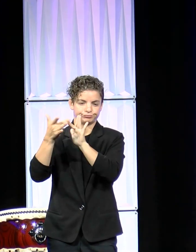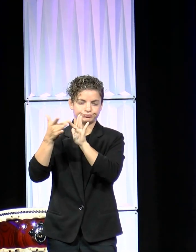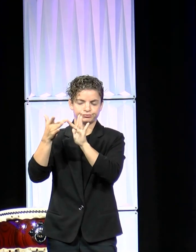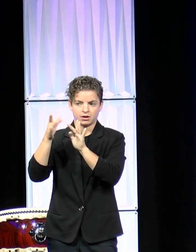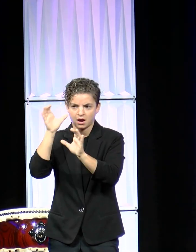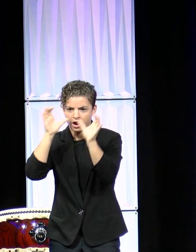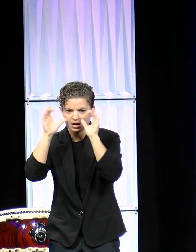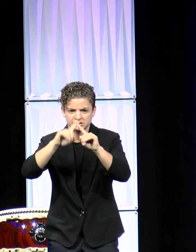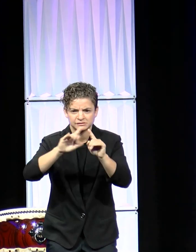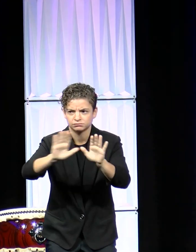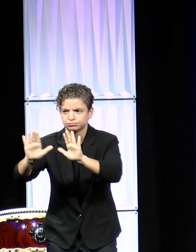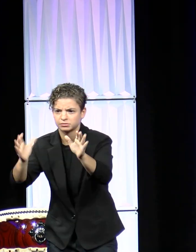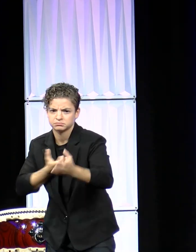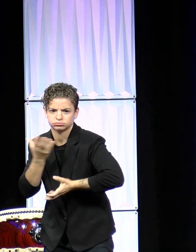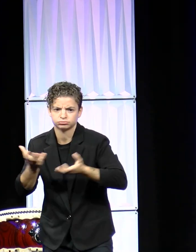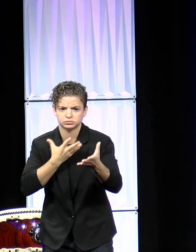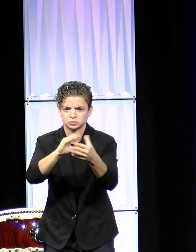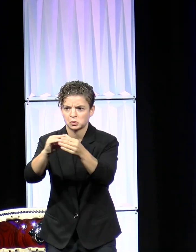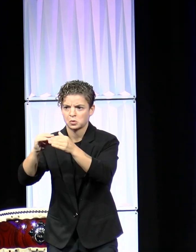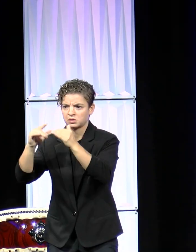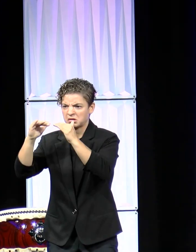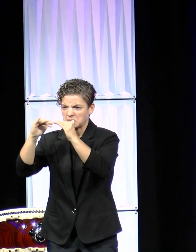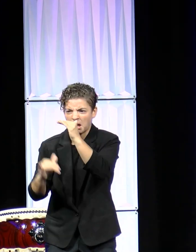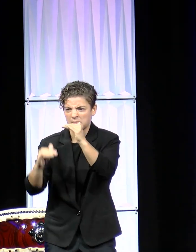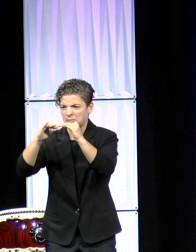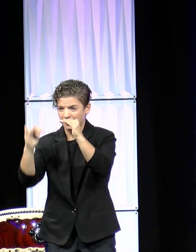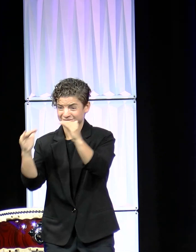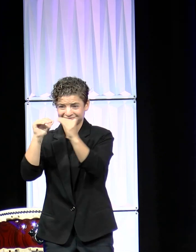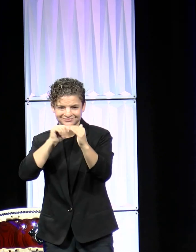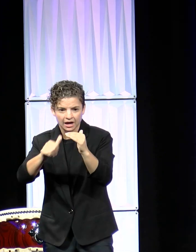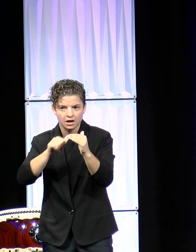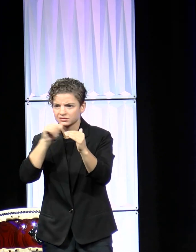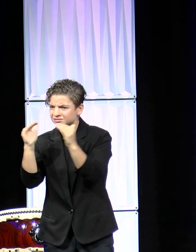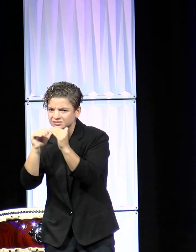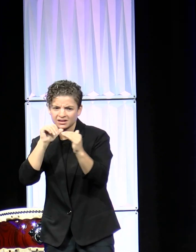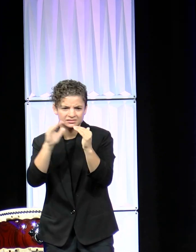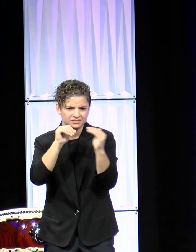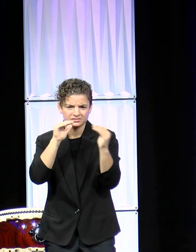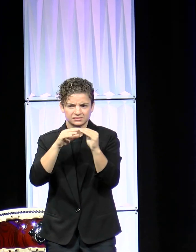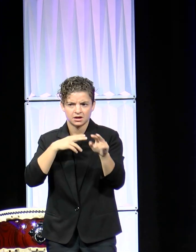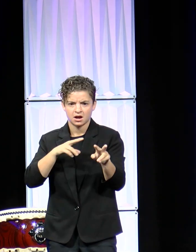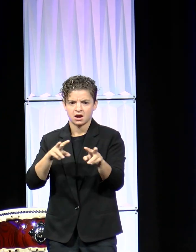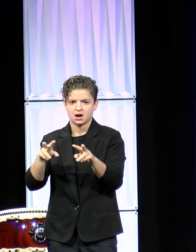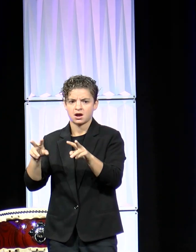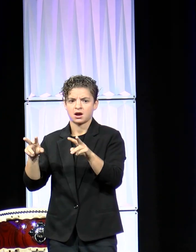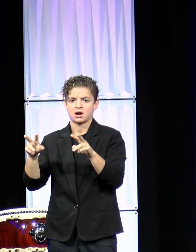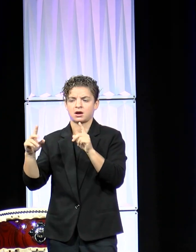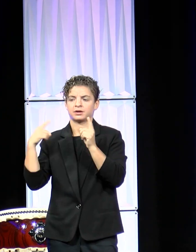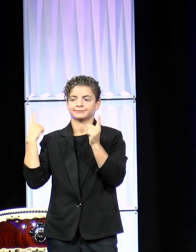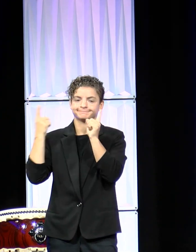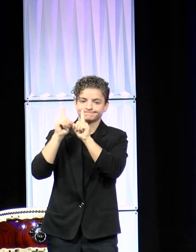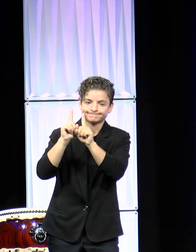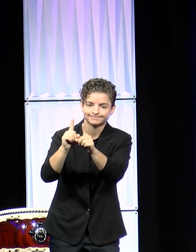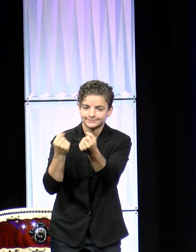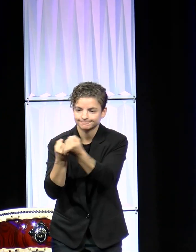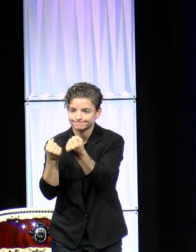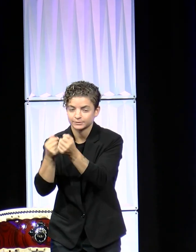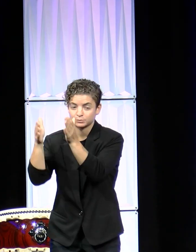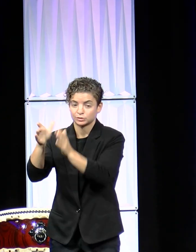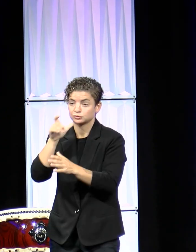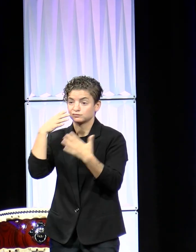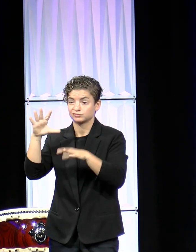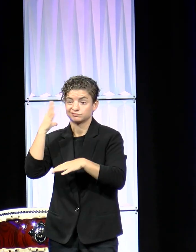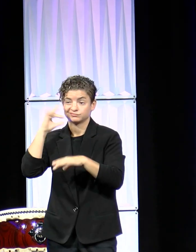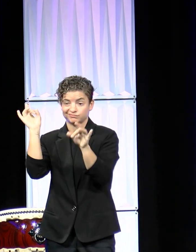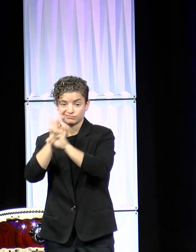injustice. I even served as a care companion where we would go to hospitals and police stations after a person had experienced violence to offer